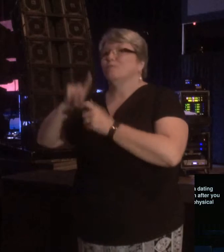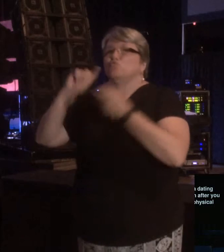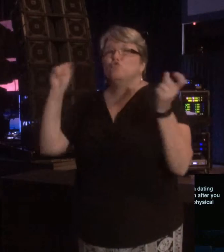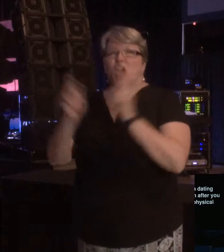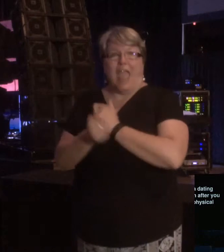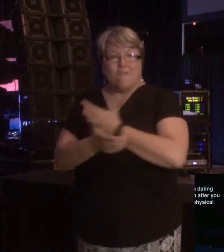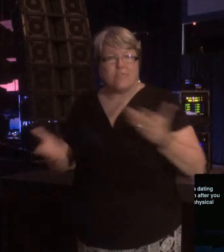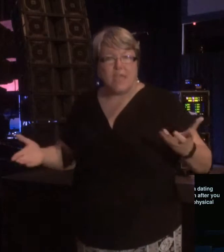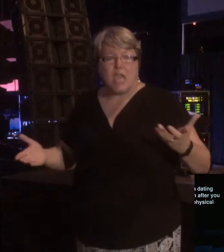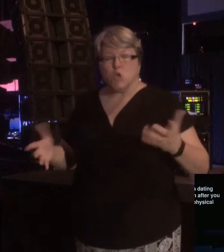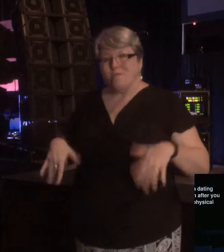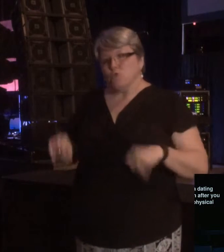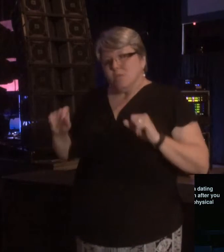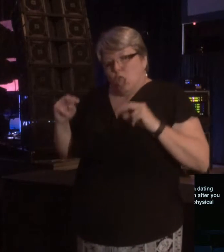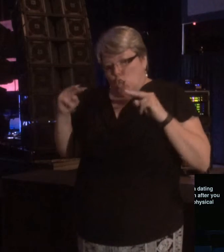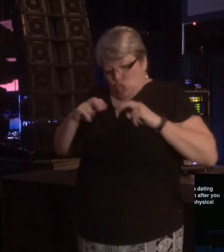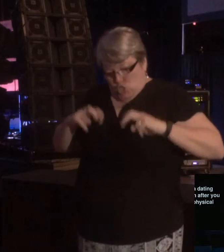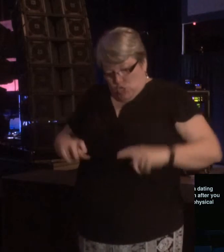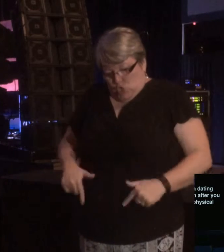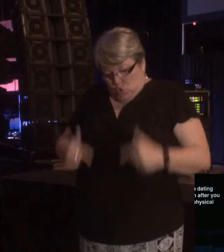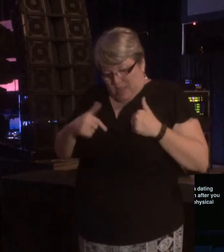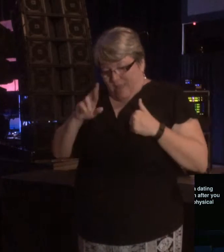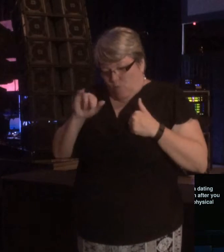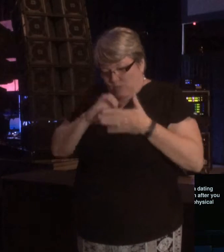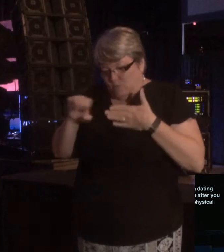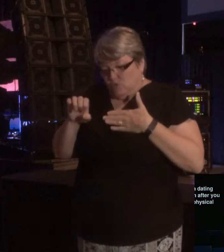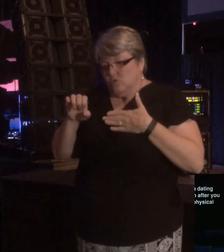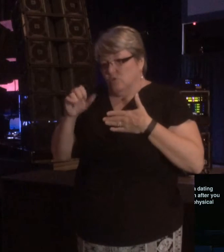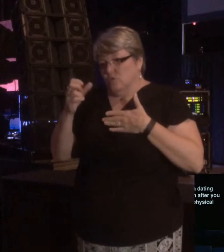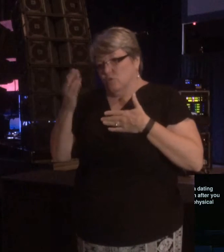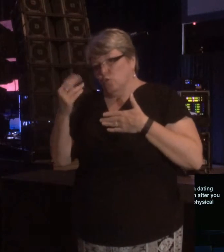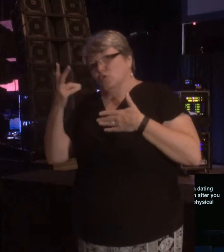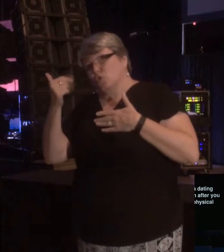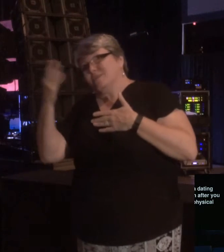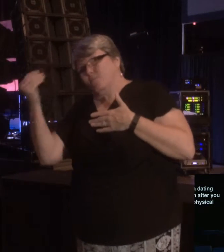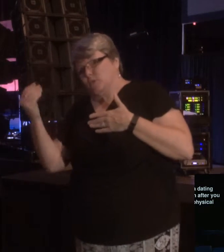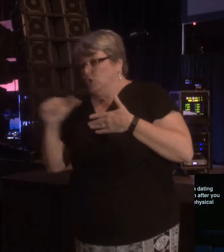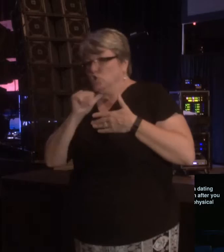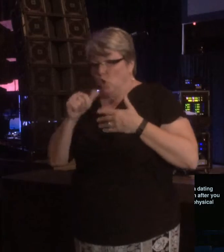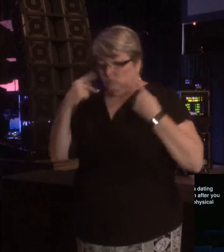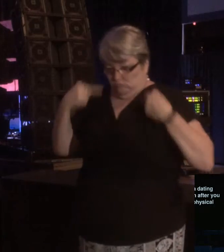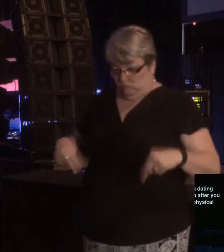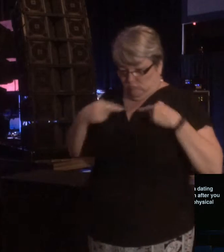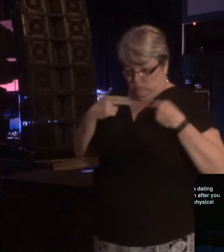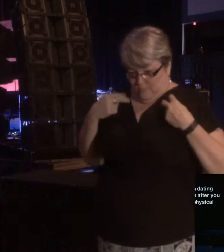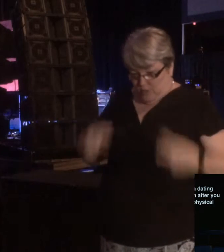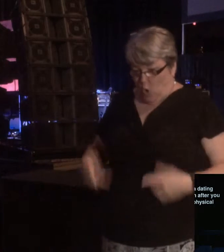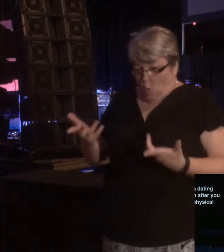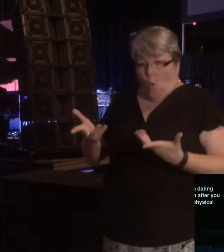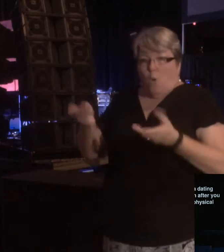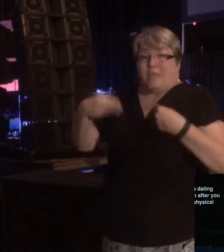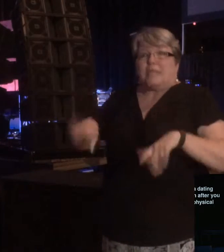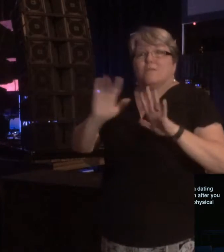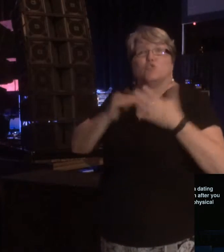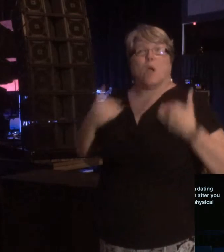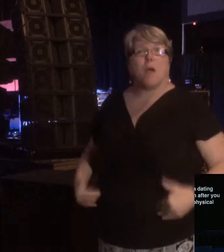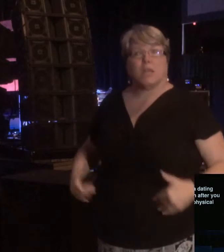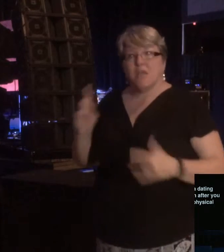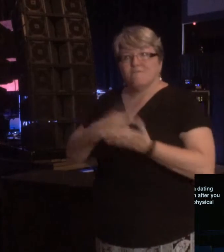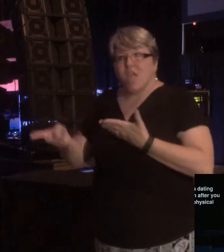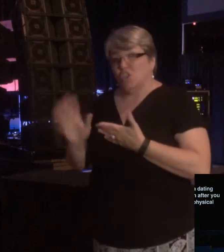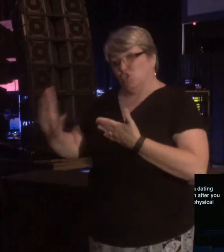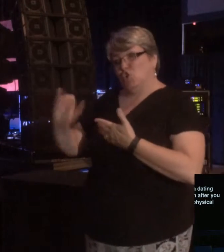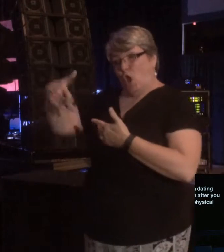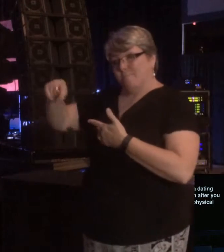knew the Lord was saying no, that it was not time, and so I moved on with